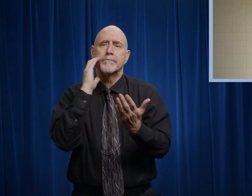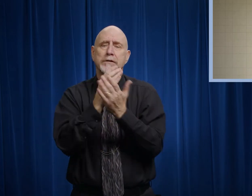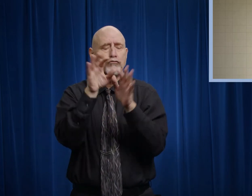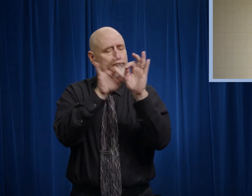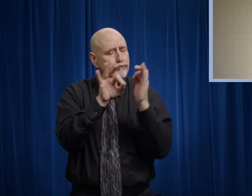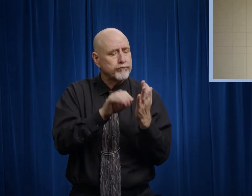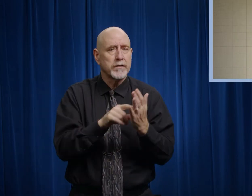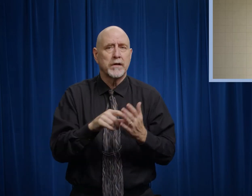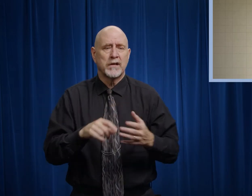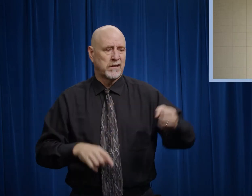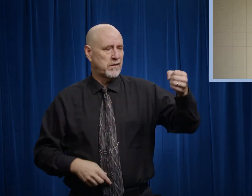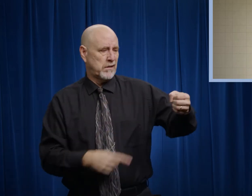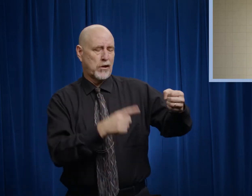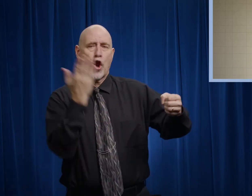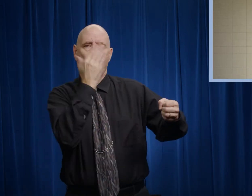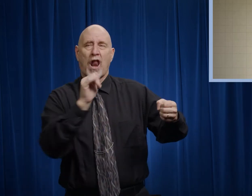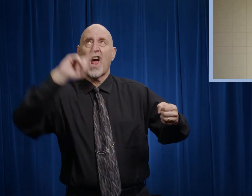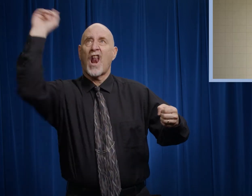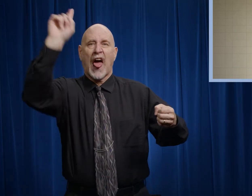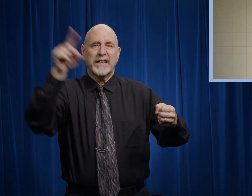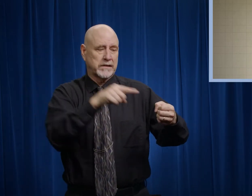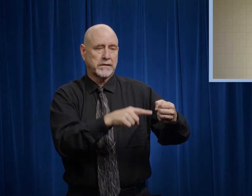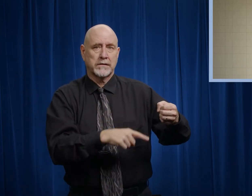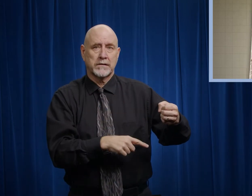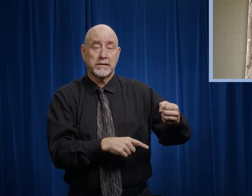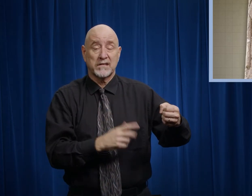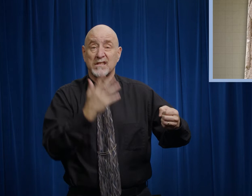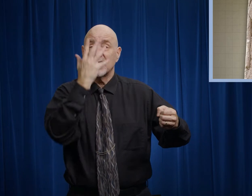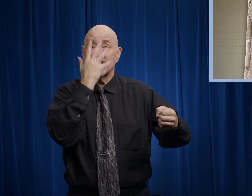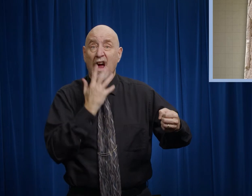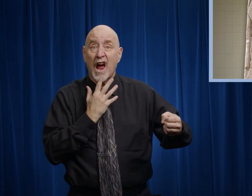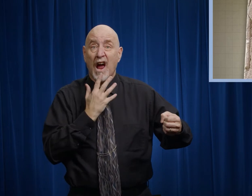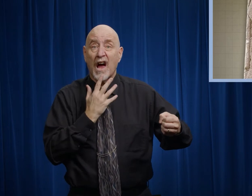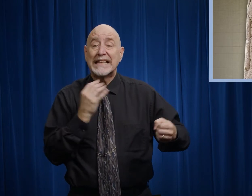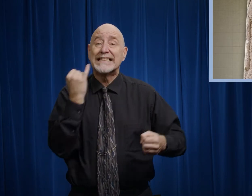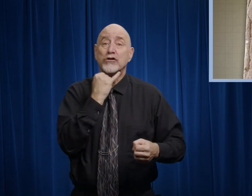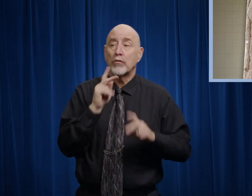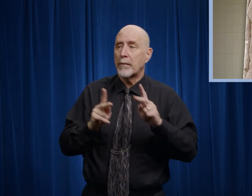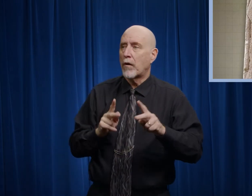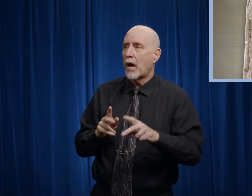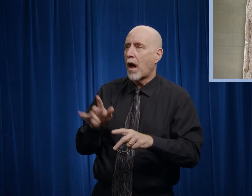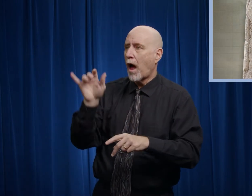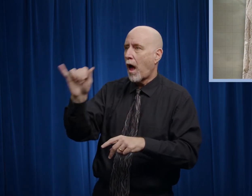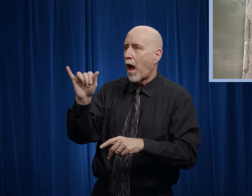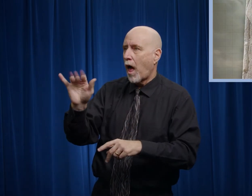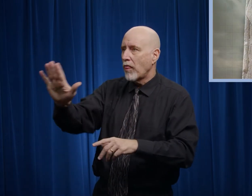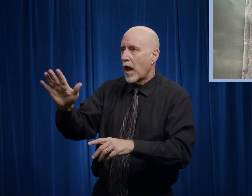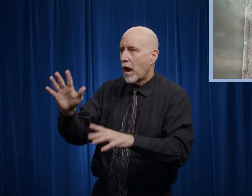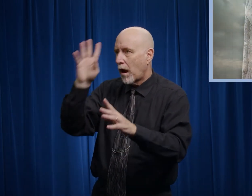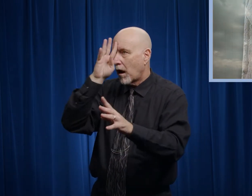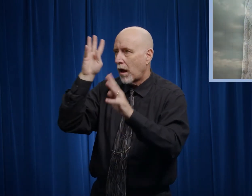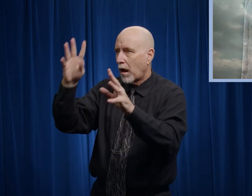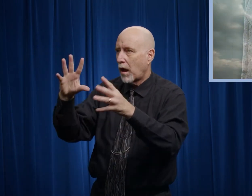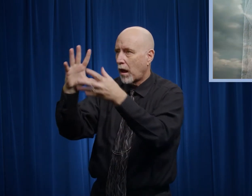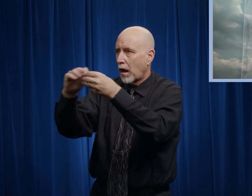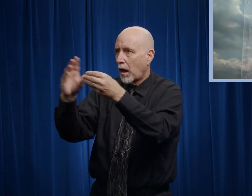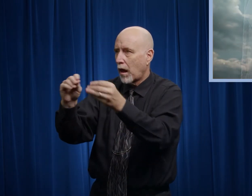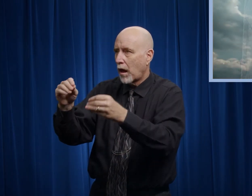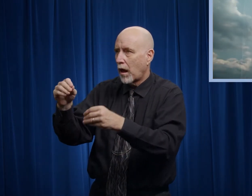holding a scepter in the shape of a lightning bolt, and sadly, many of the Israelites fell prey to this erroneous view of an